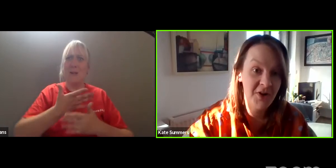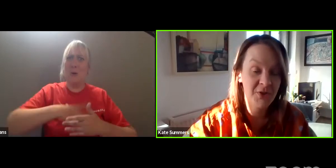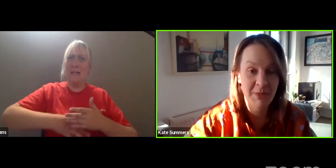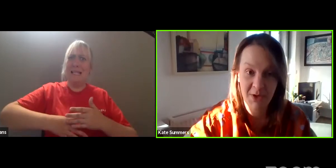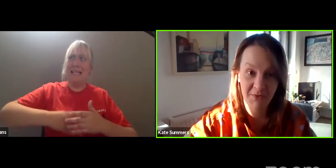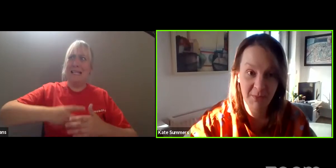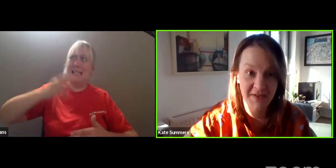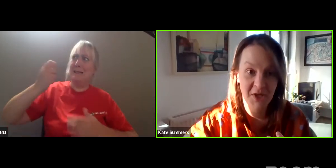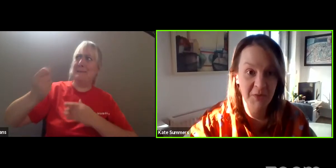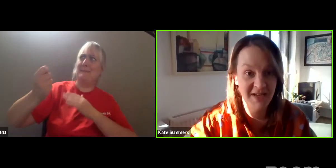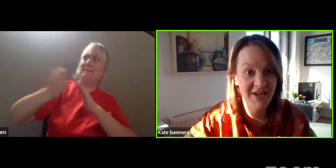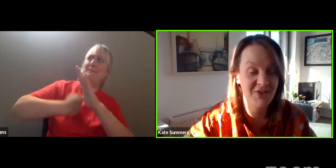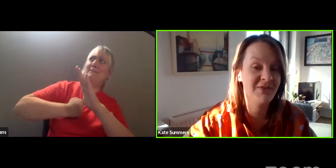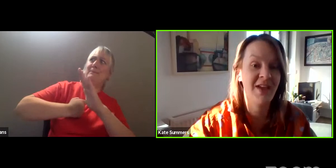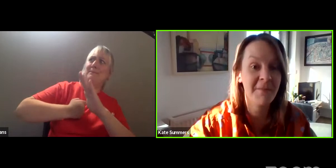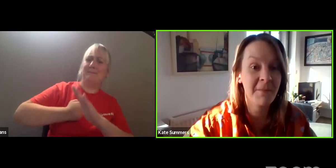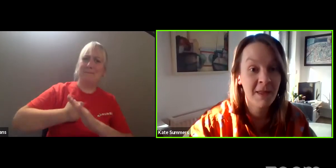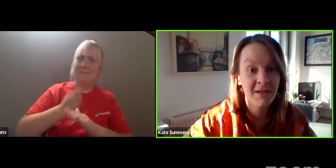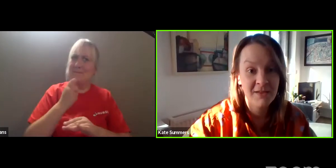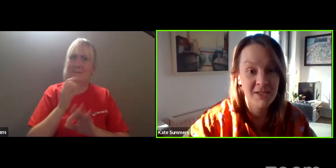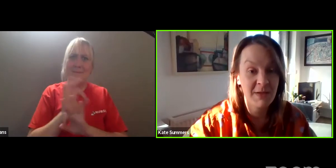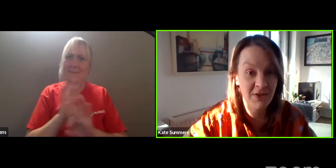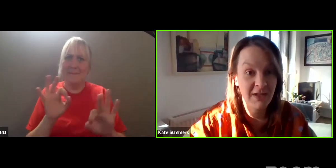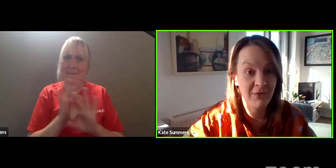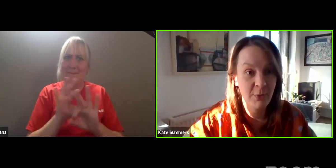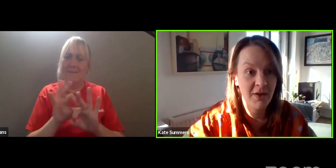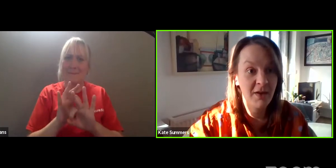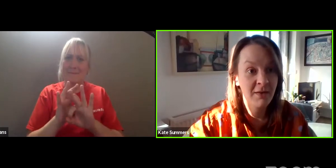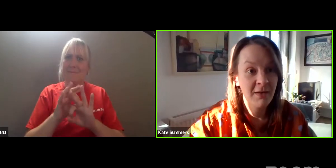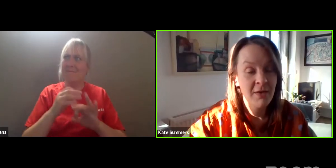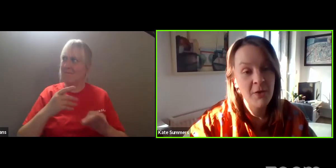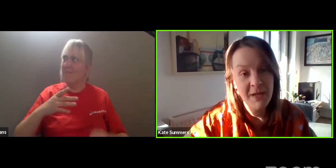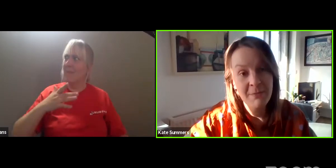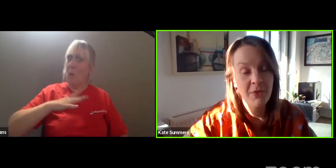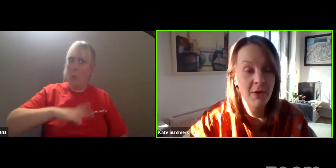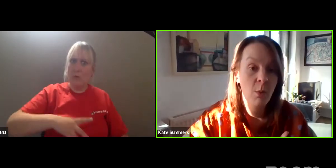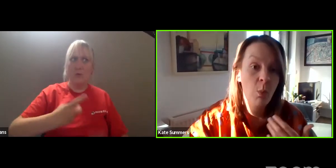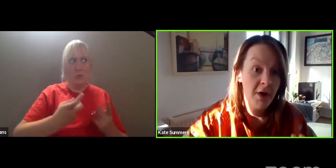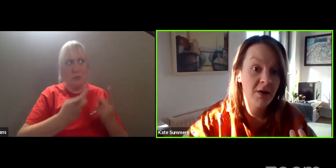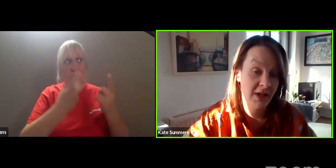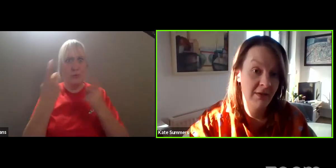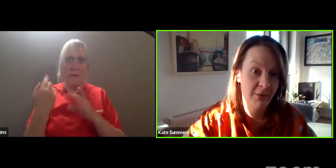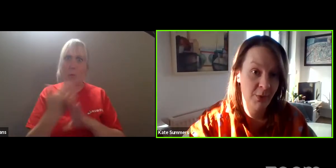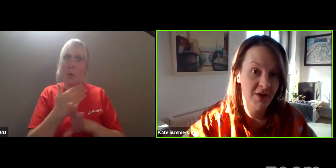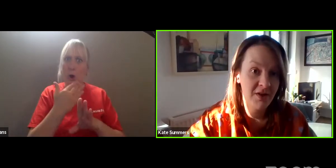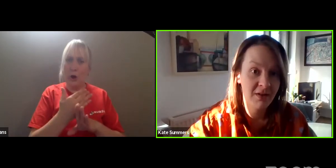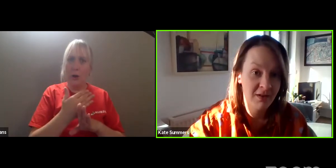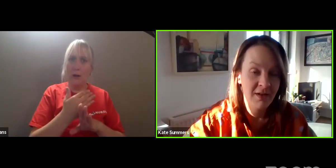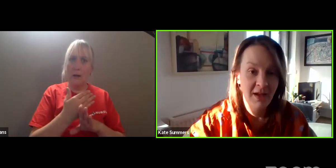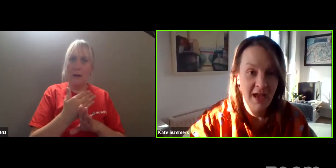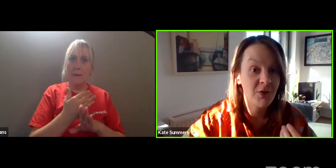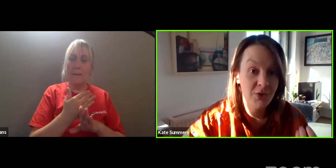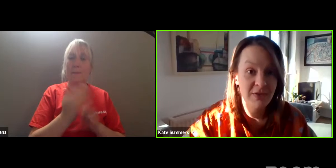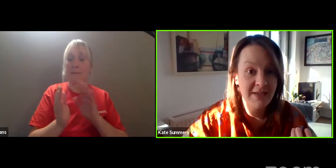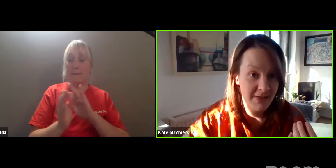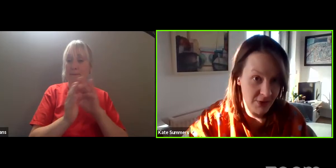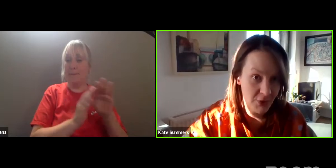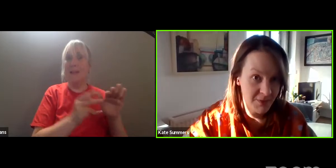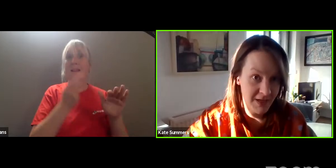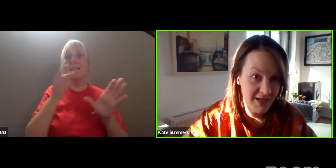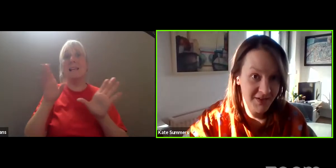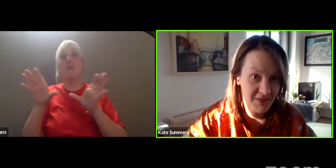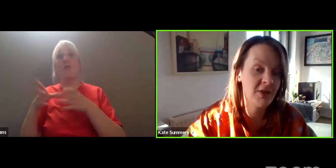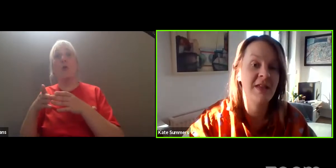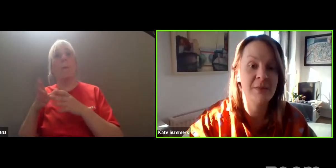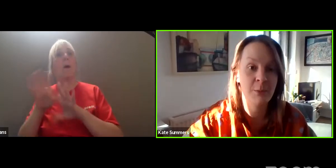stick approach, would be part of my interpretation of that, to be looking for work. The people that weren't looking for work had good reasons